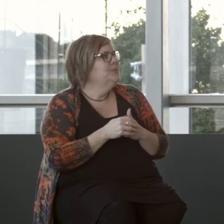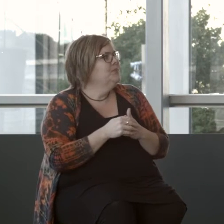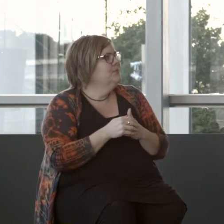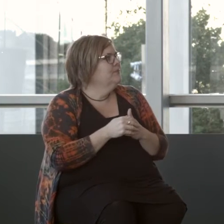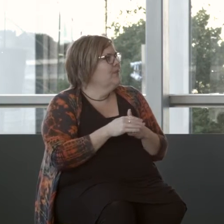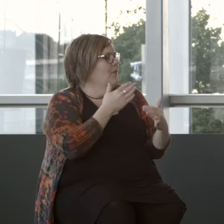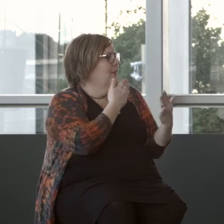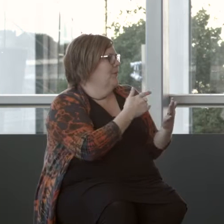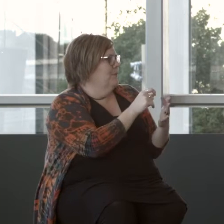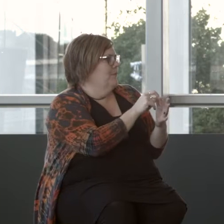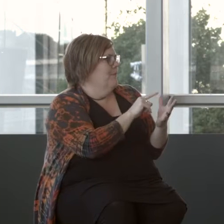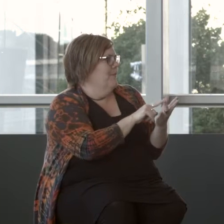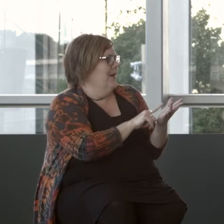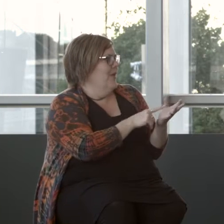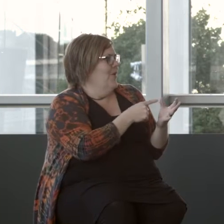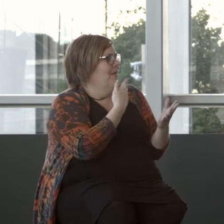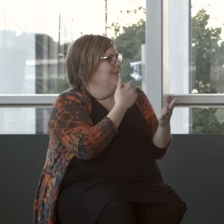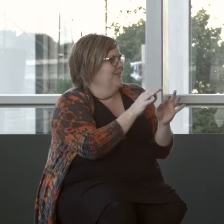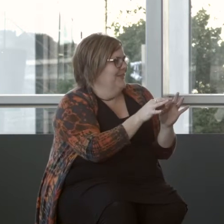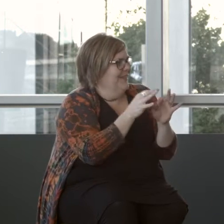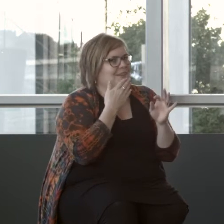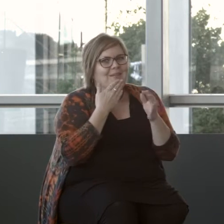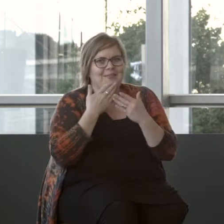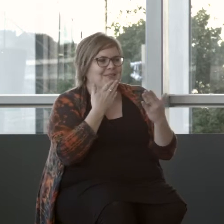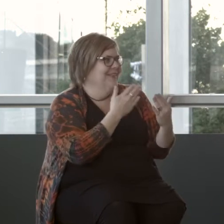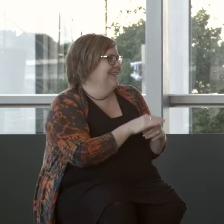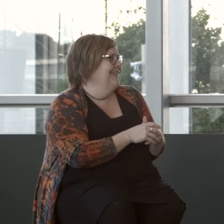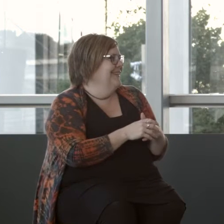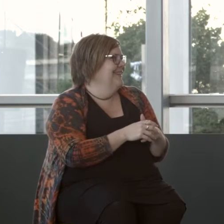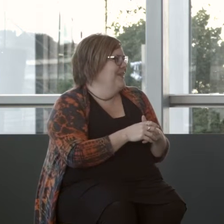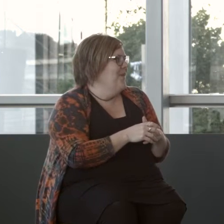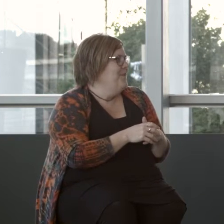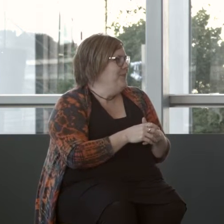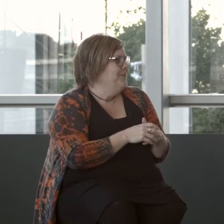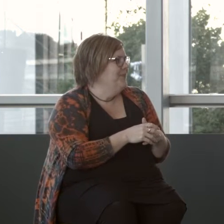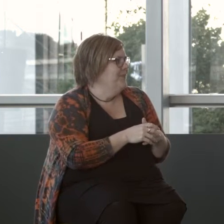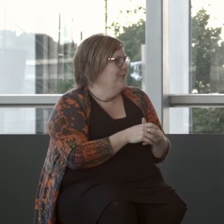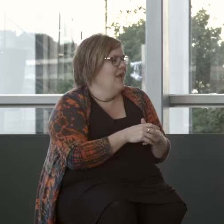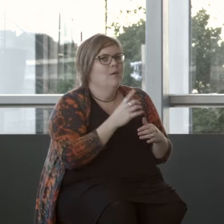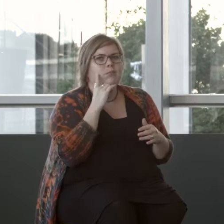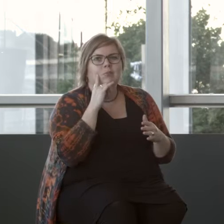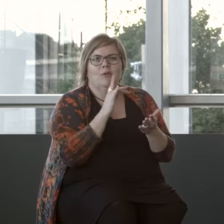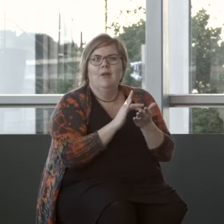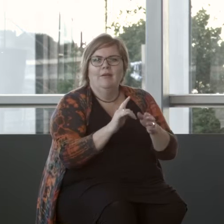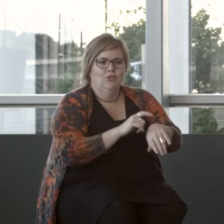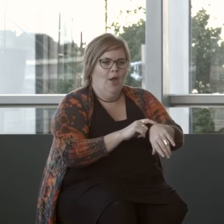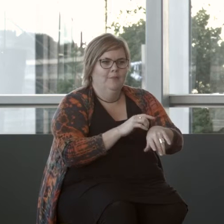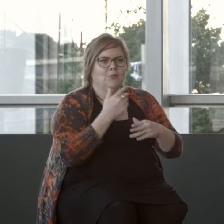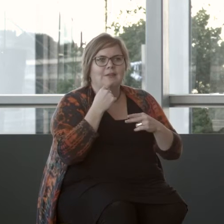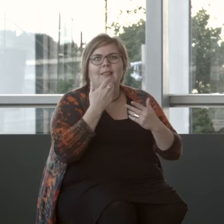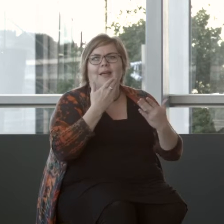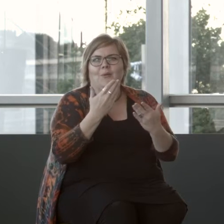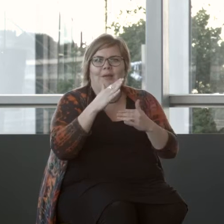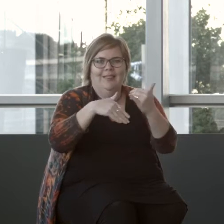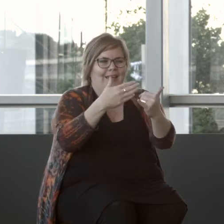And thank you, Paolo, for taking the time to talk to me. And thank you for interpreting for us. Just in case we run out of time for thank yous at the end.